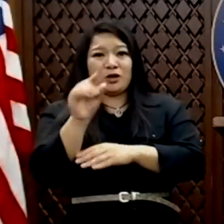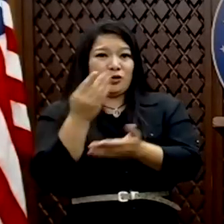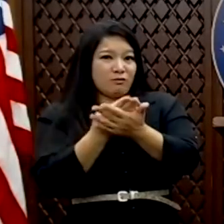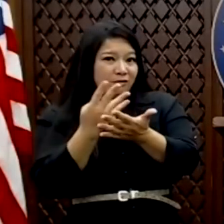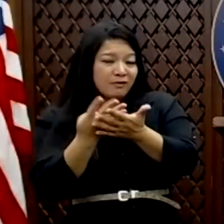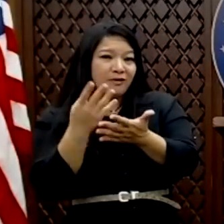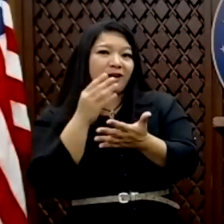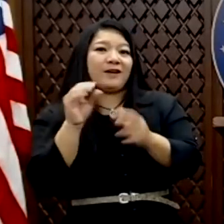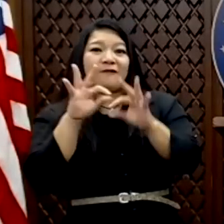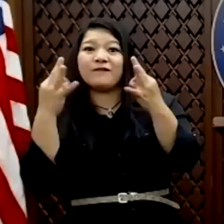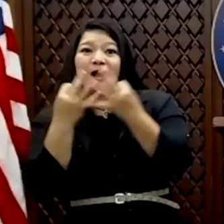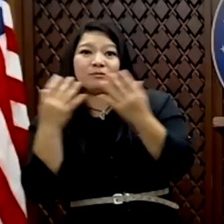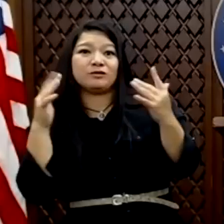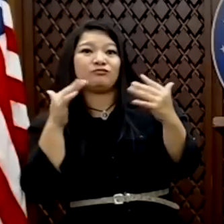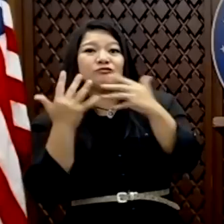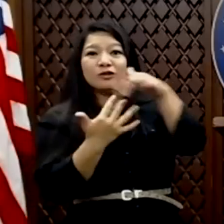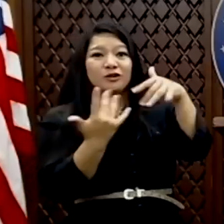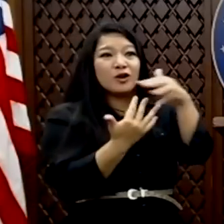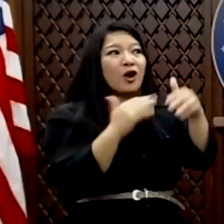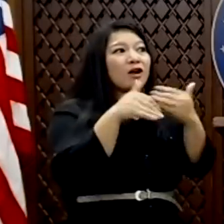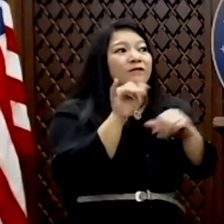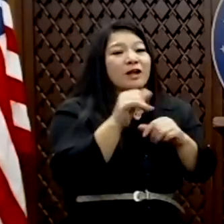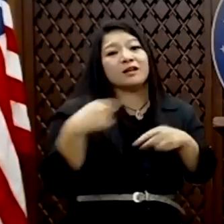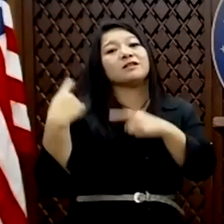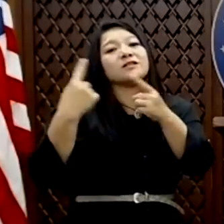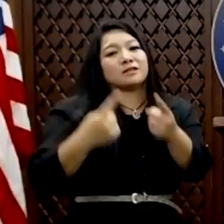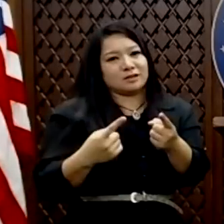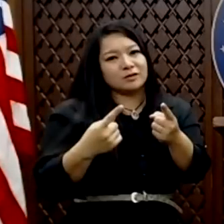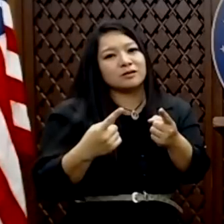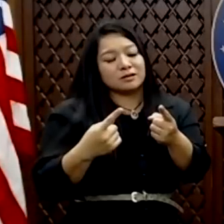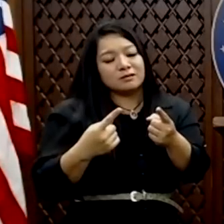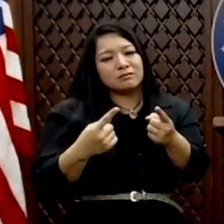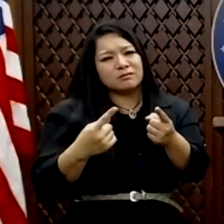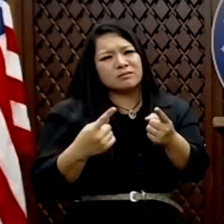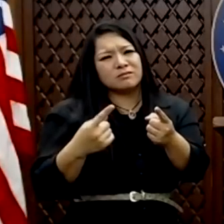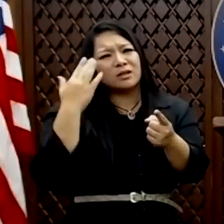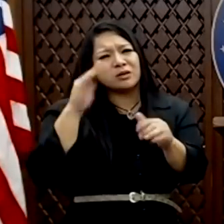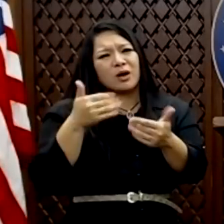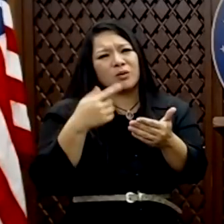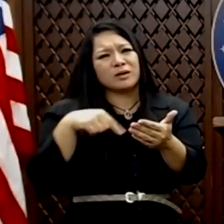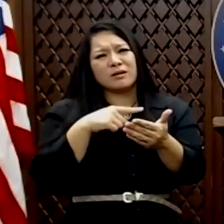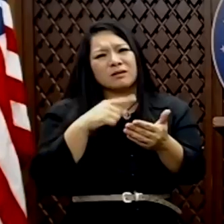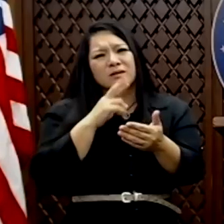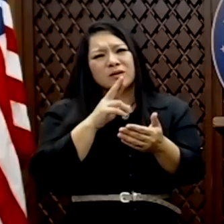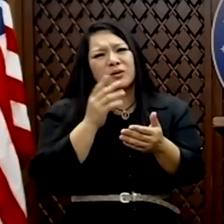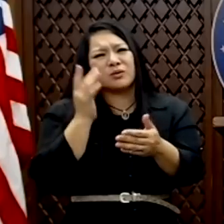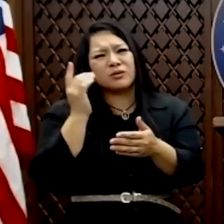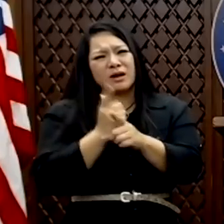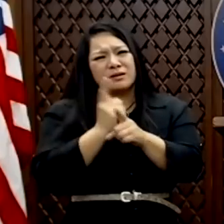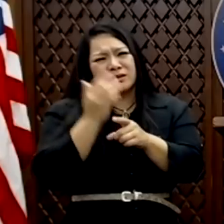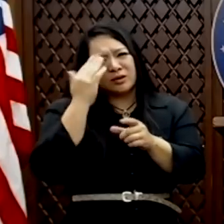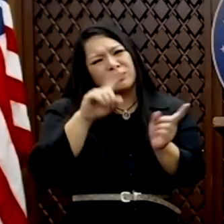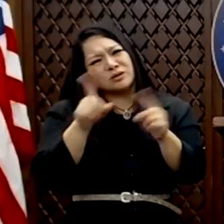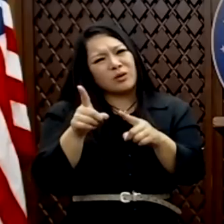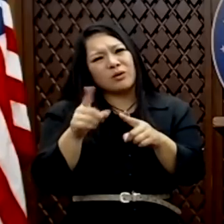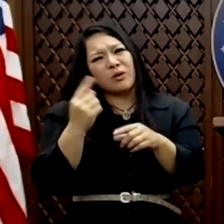and all of that till you know how we are, right? Oh, let's go. It's only